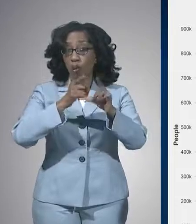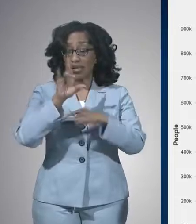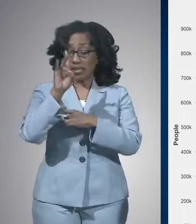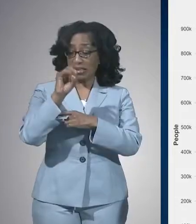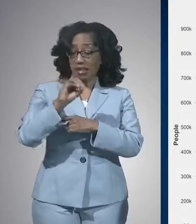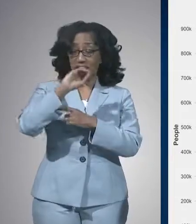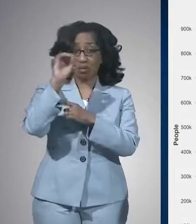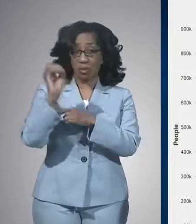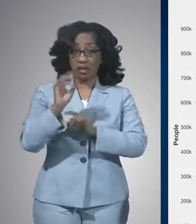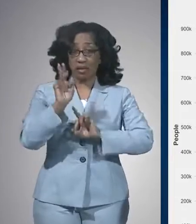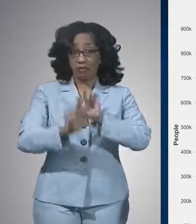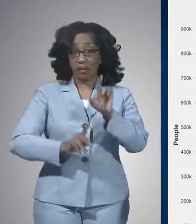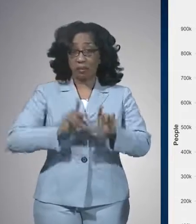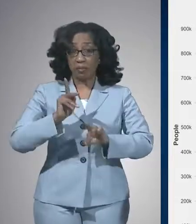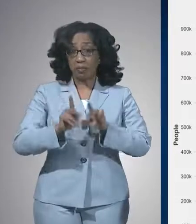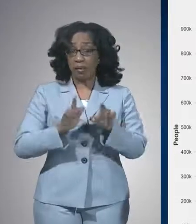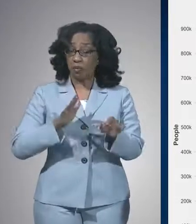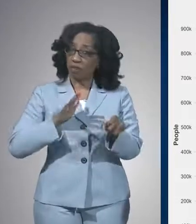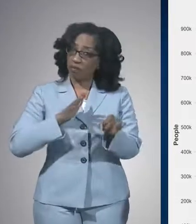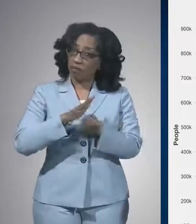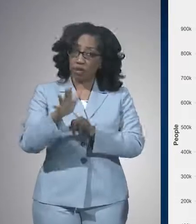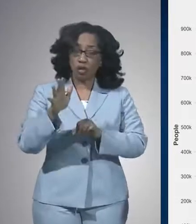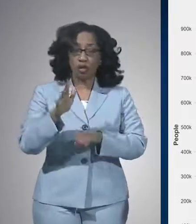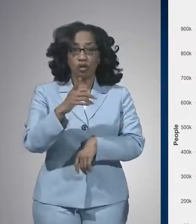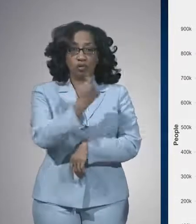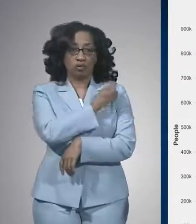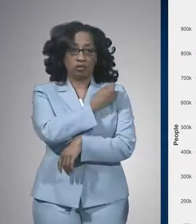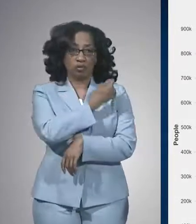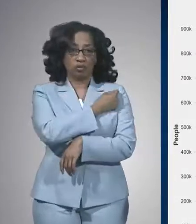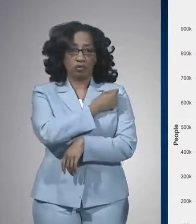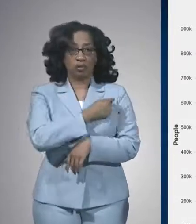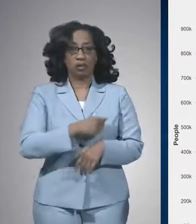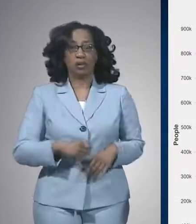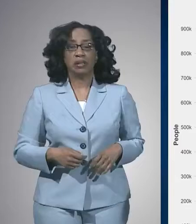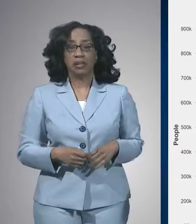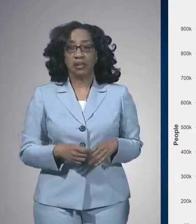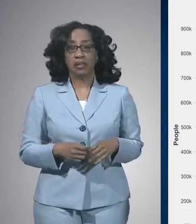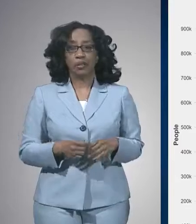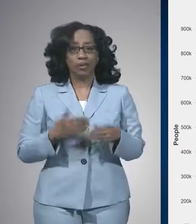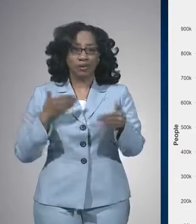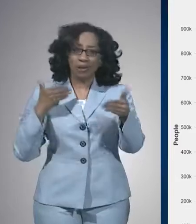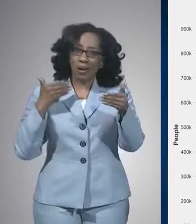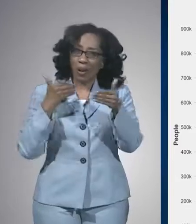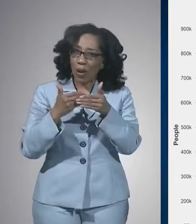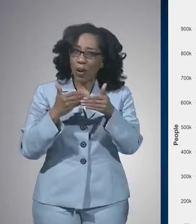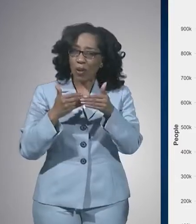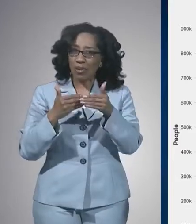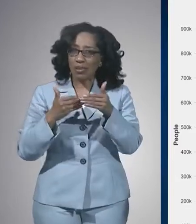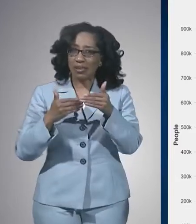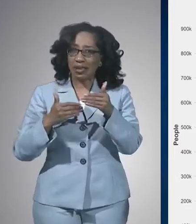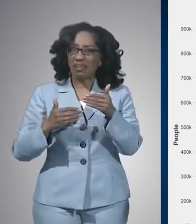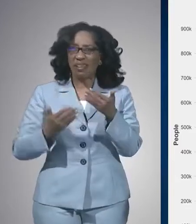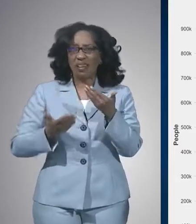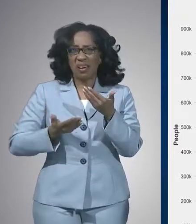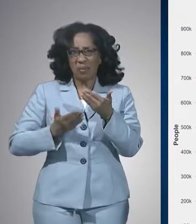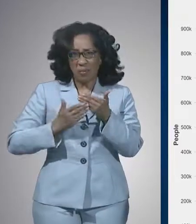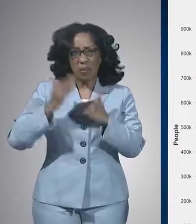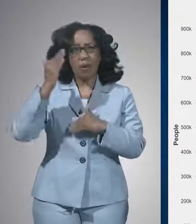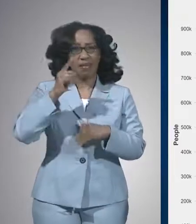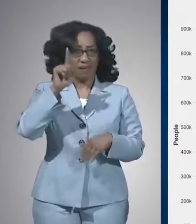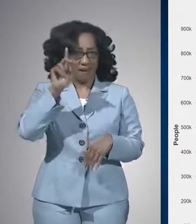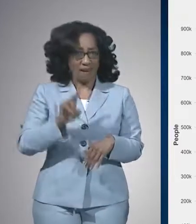the population fully vaccinated. You see, we are more than halfway there, but we have a long way to go